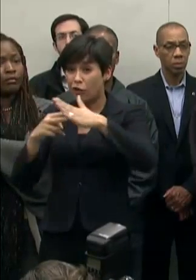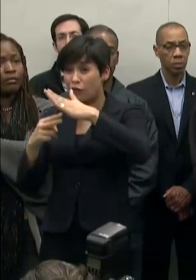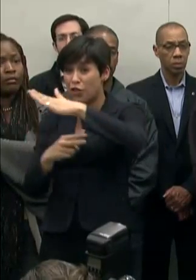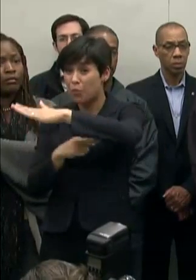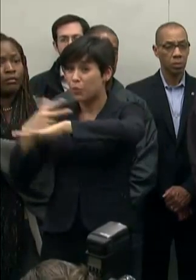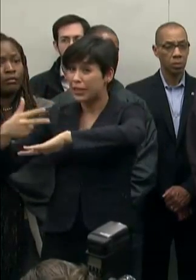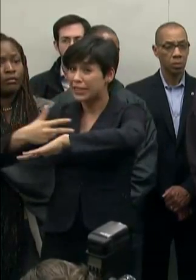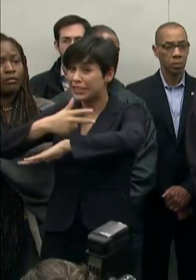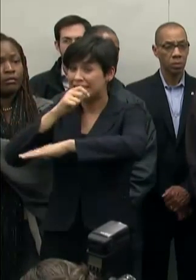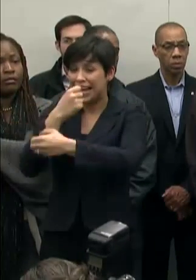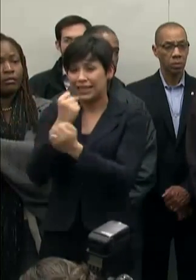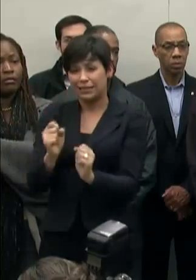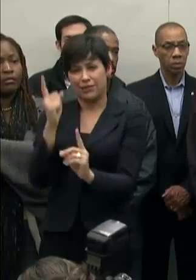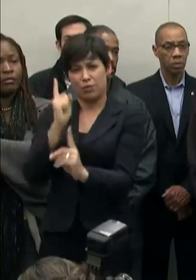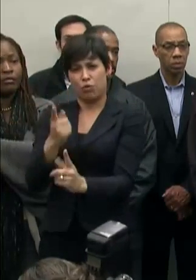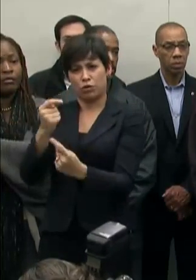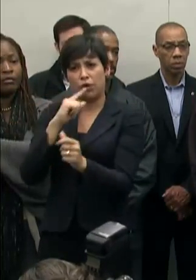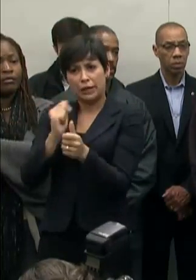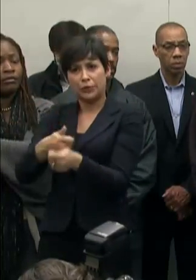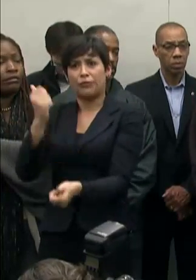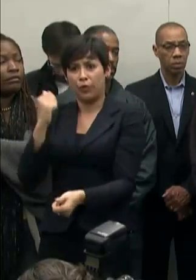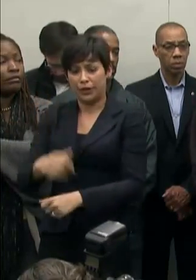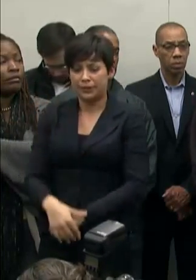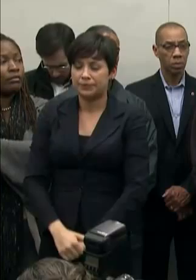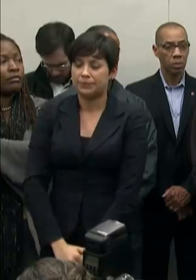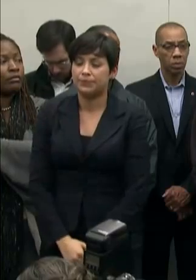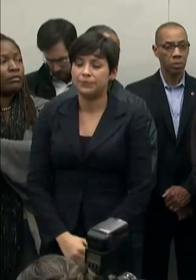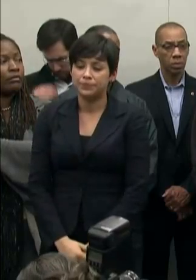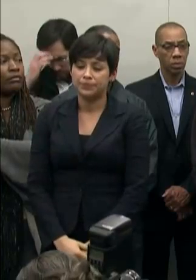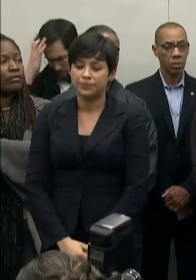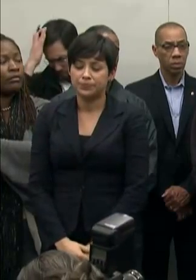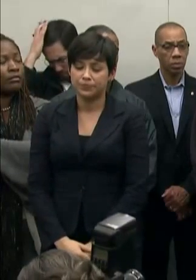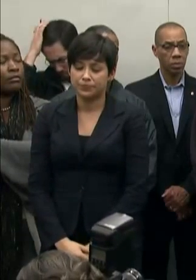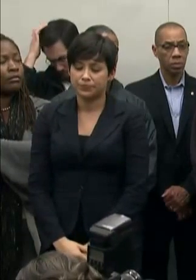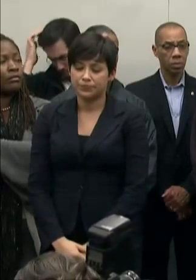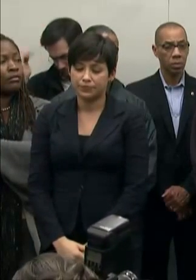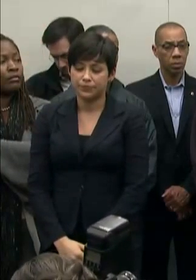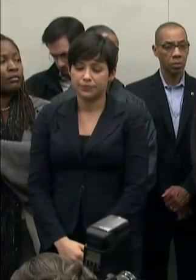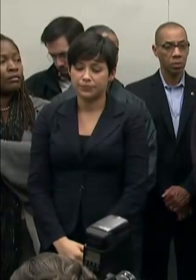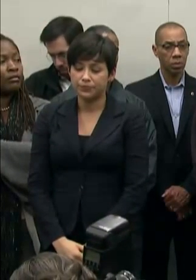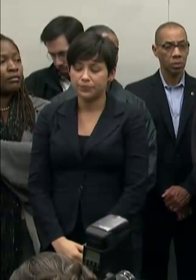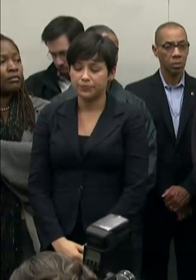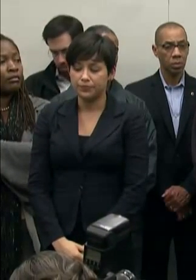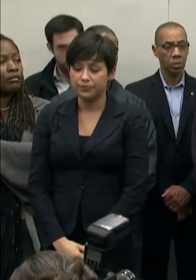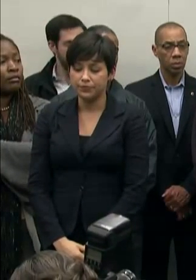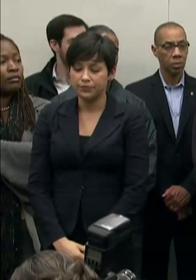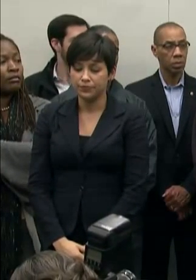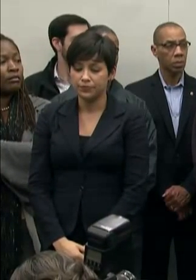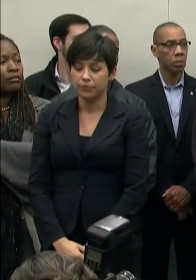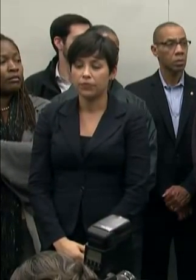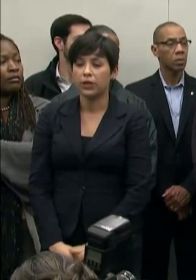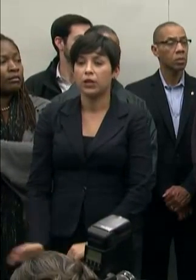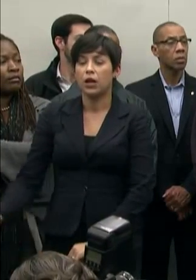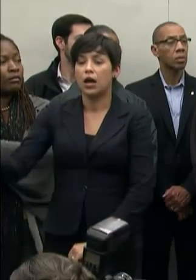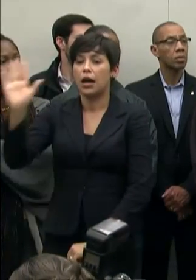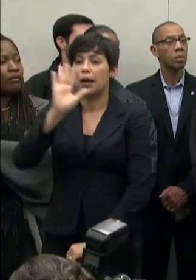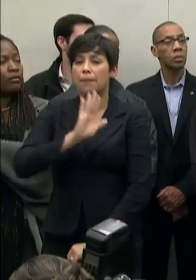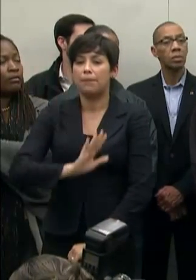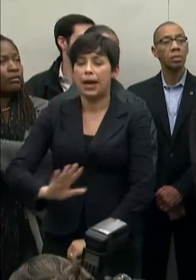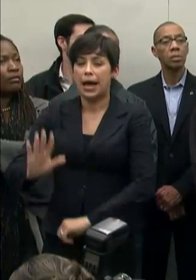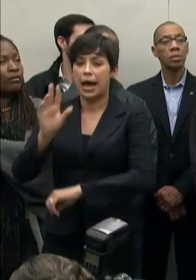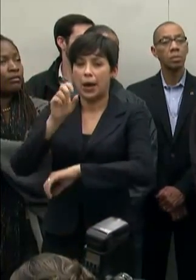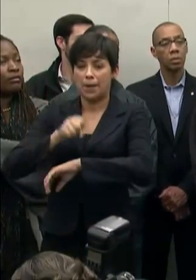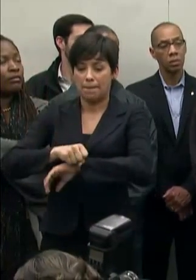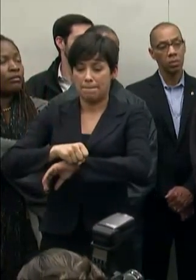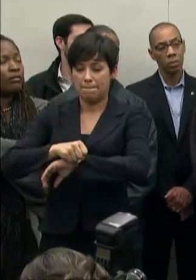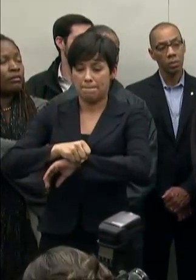So you should, try to avoid it. The surges will be roughly midnight, and 12